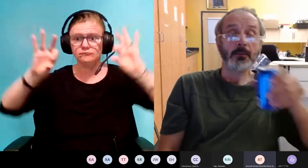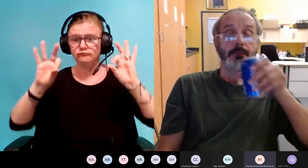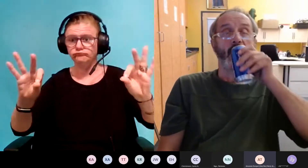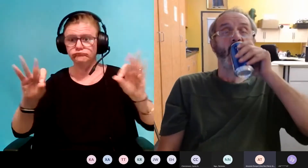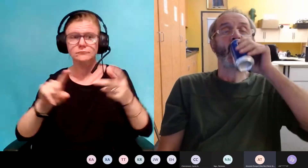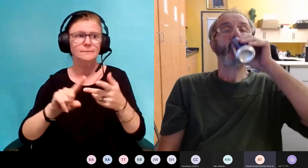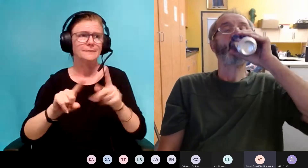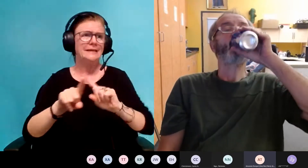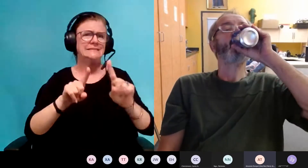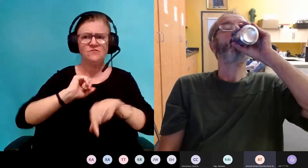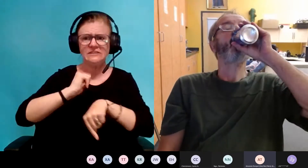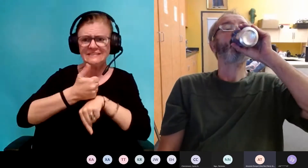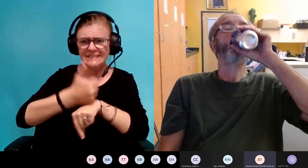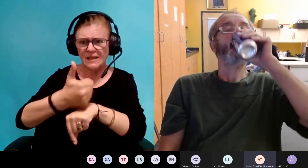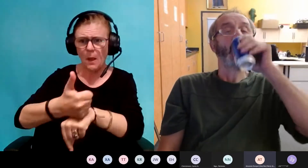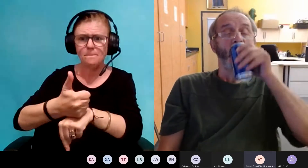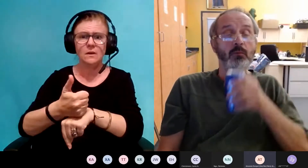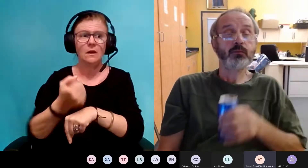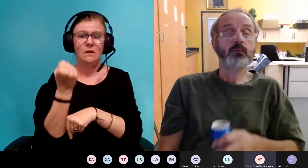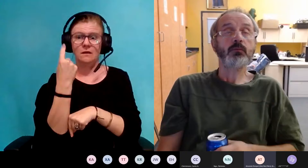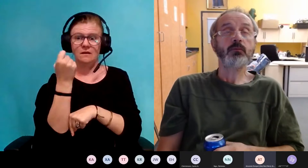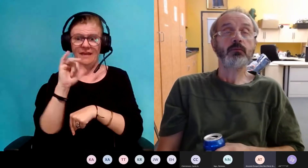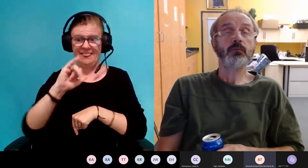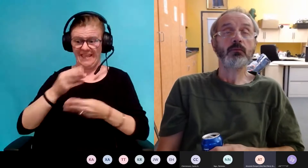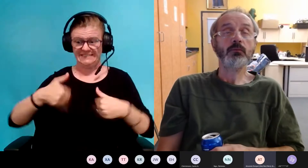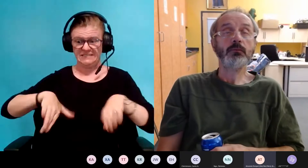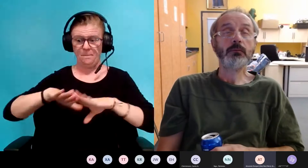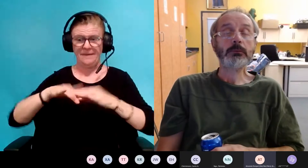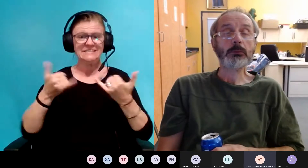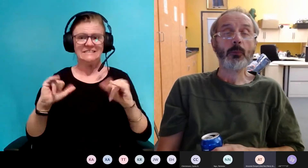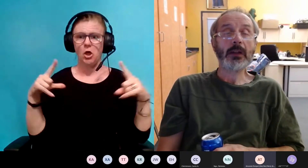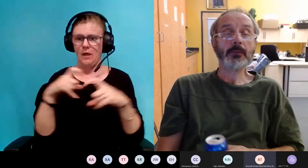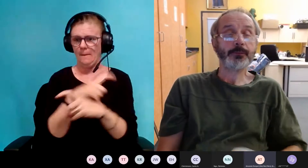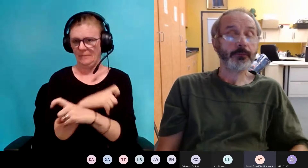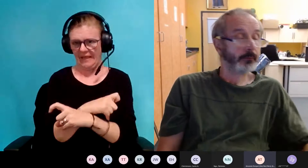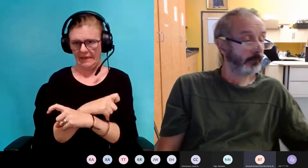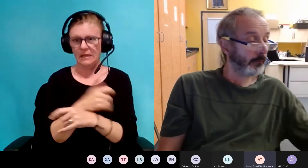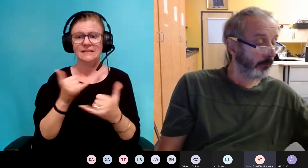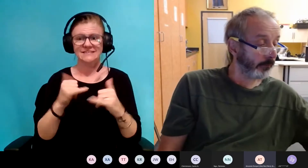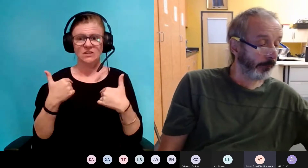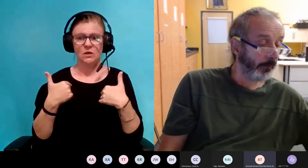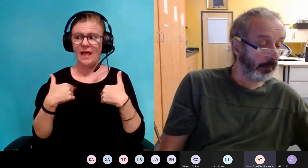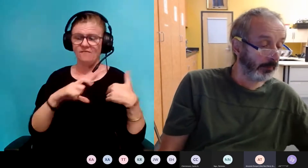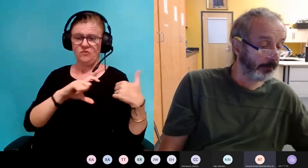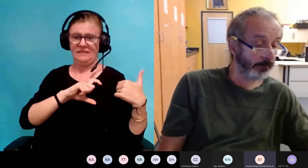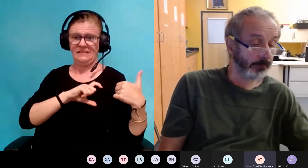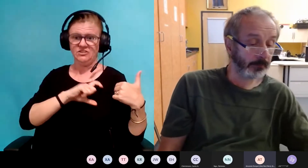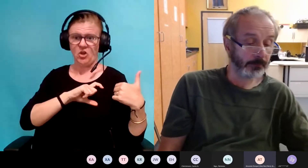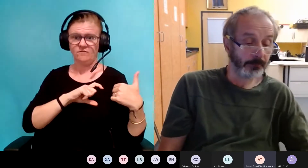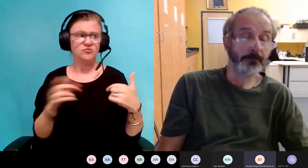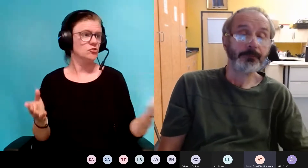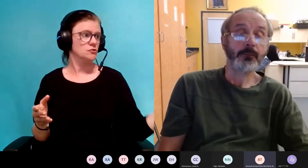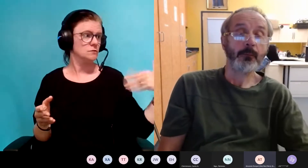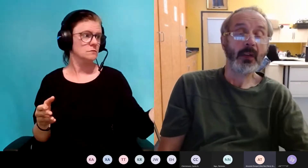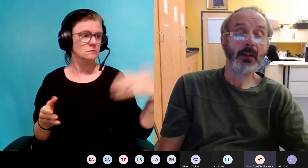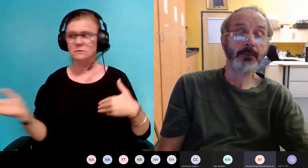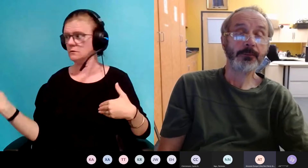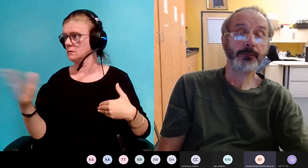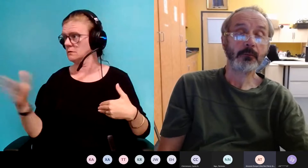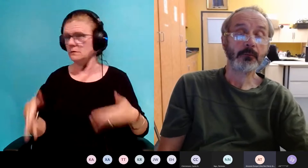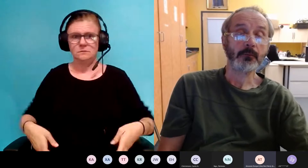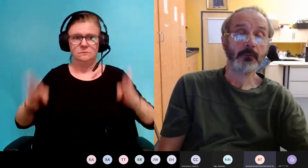different treatments, the complexity of that space, they still have to have traffic cops, and people are